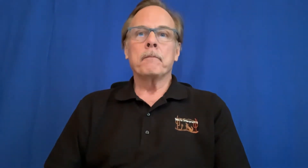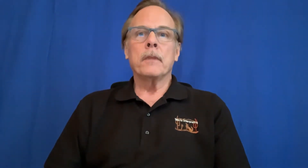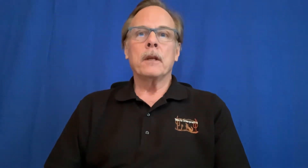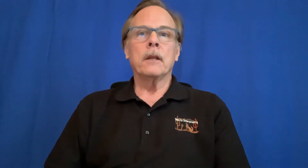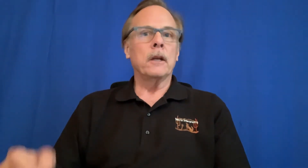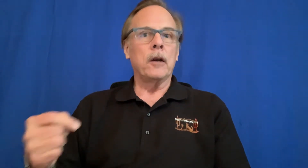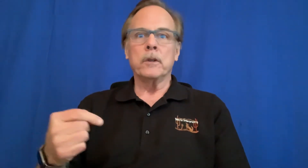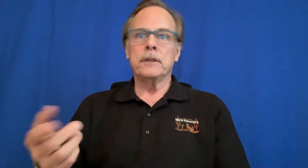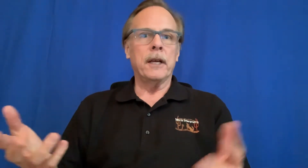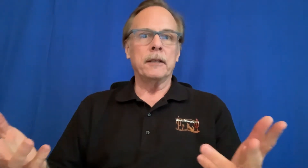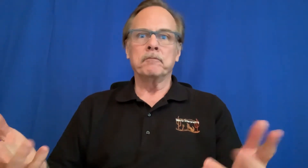Then I could